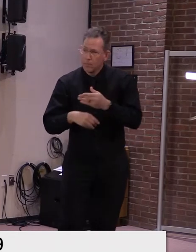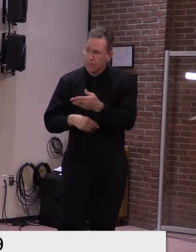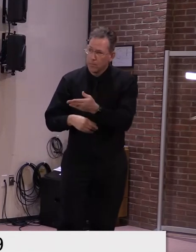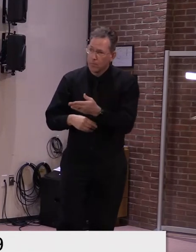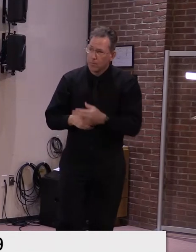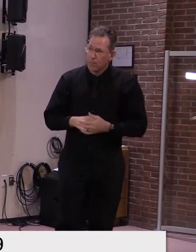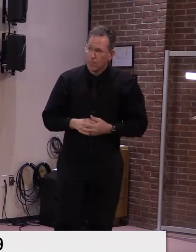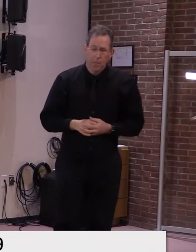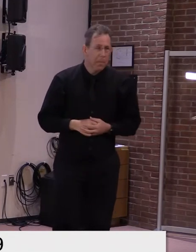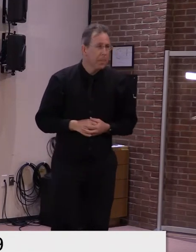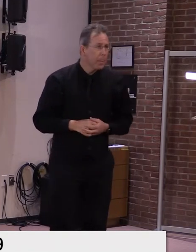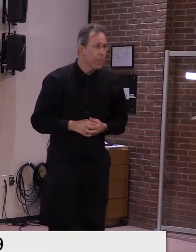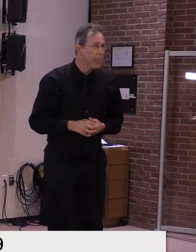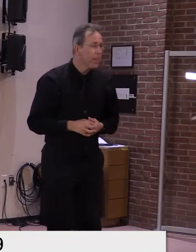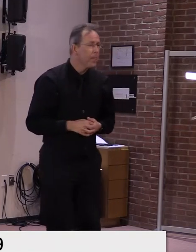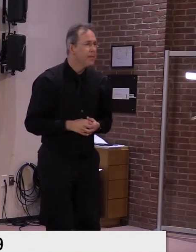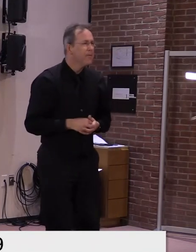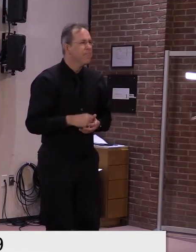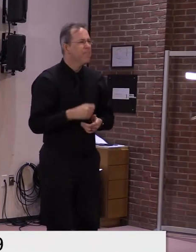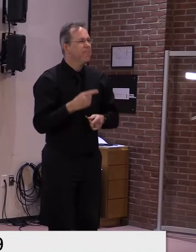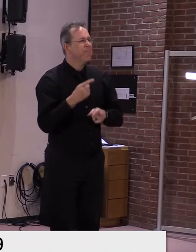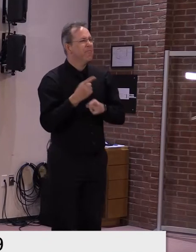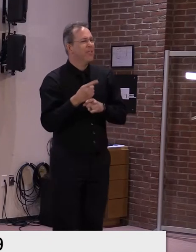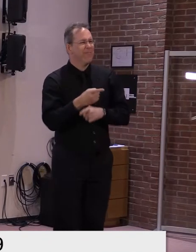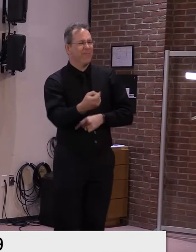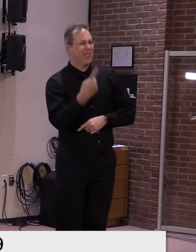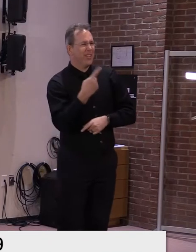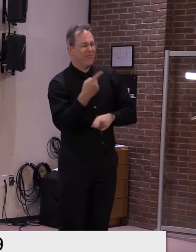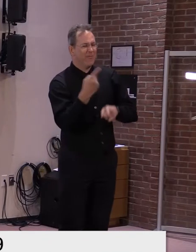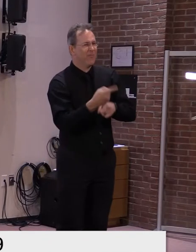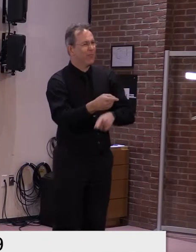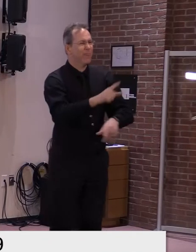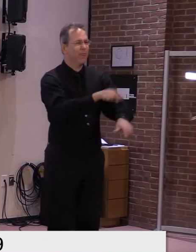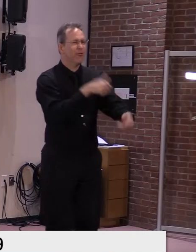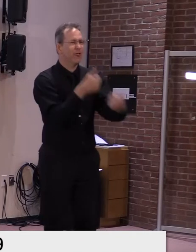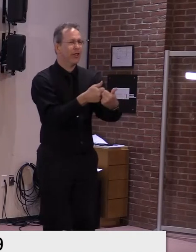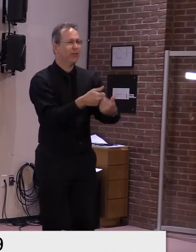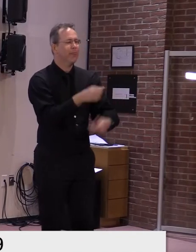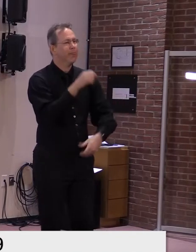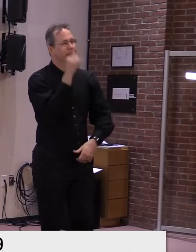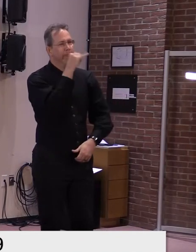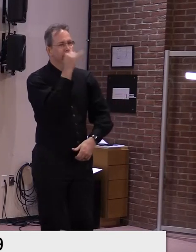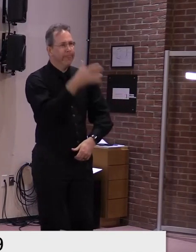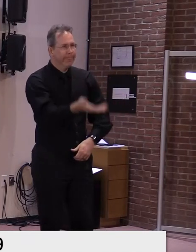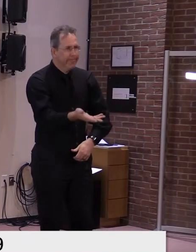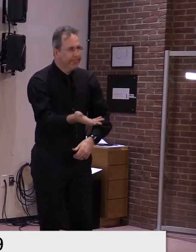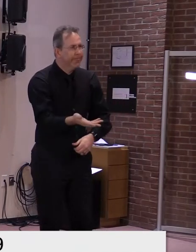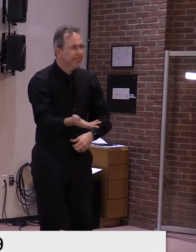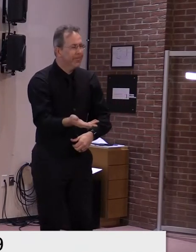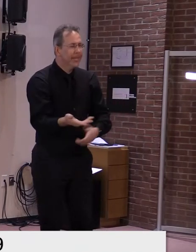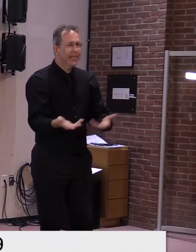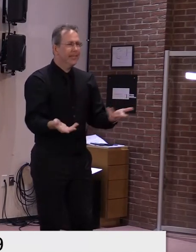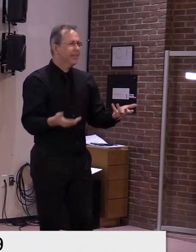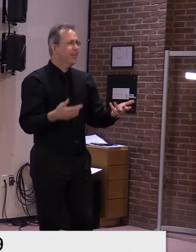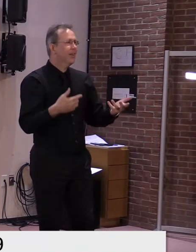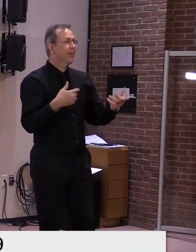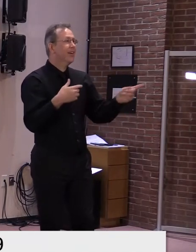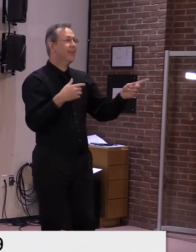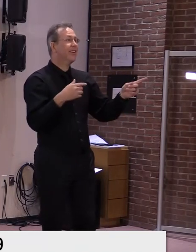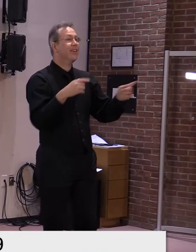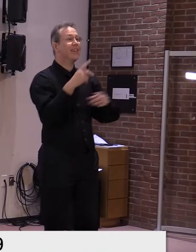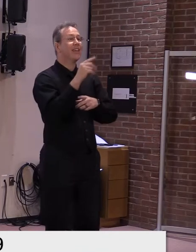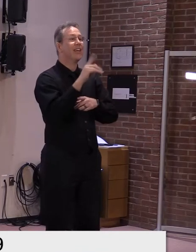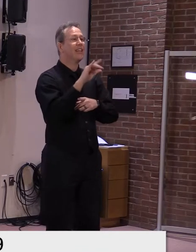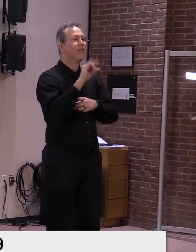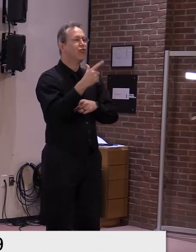Yeah, Tom, you've hit on a challenge for us, and it's been a real challenge. Now, Kinney's does a flat file to us once a week, so we